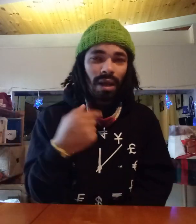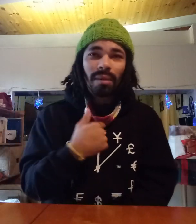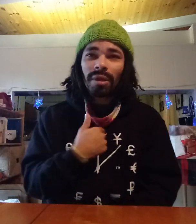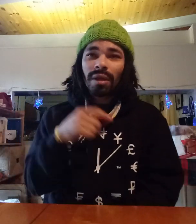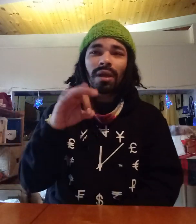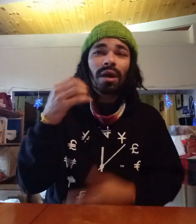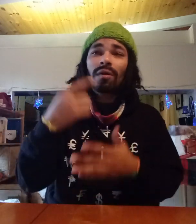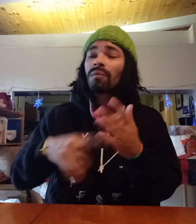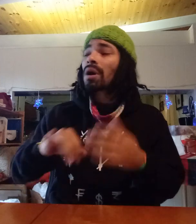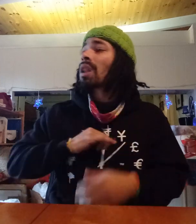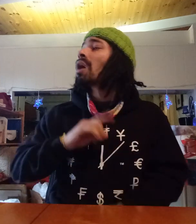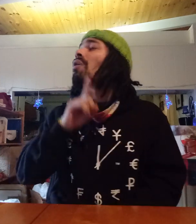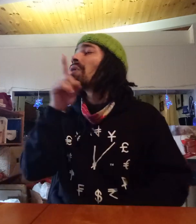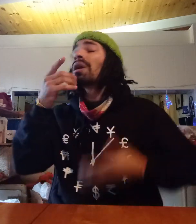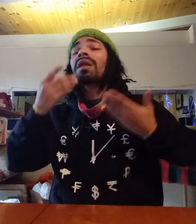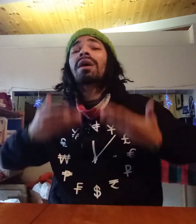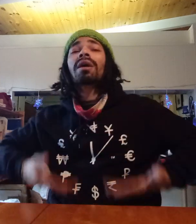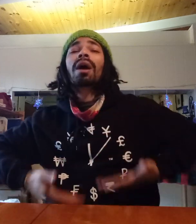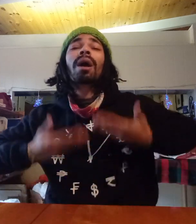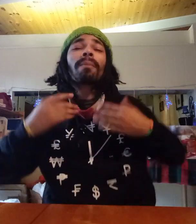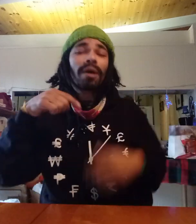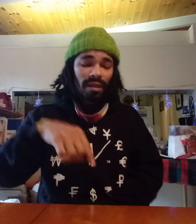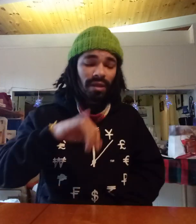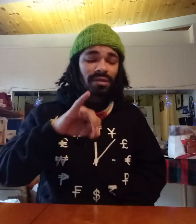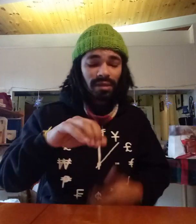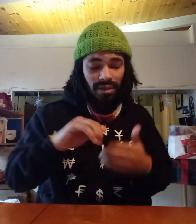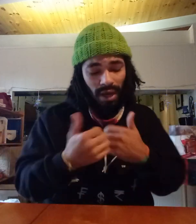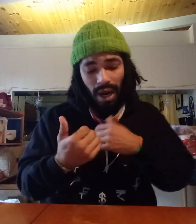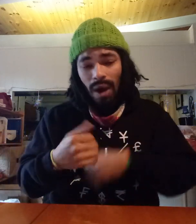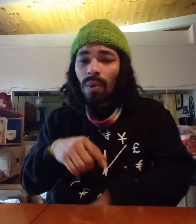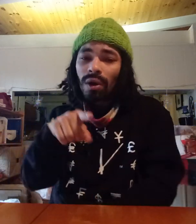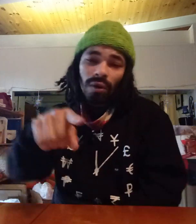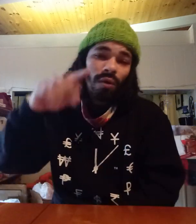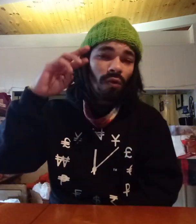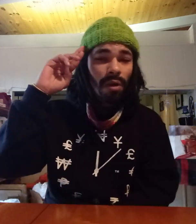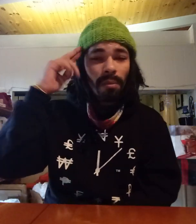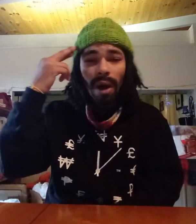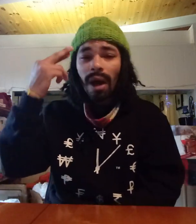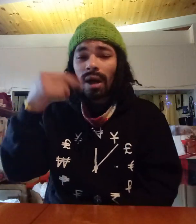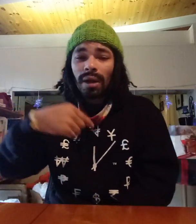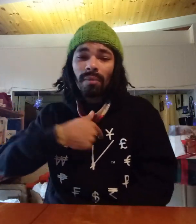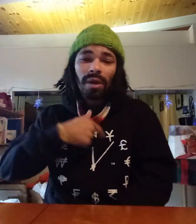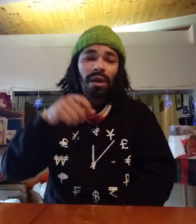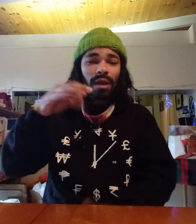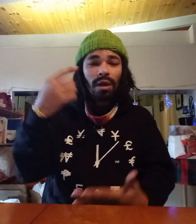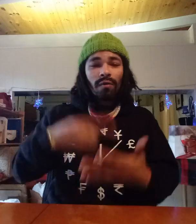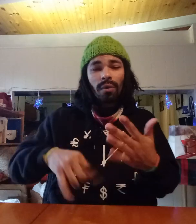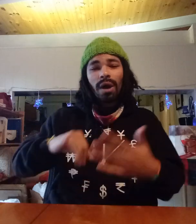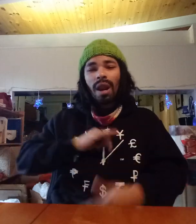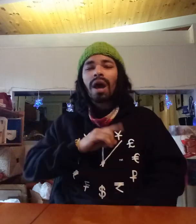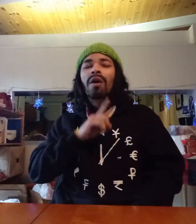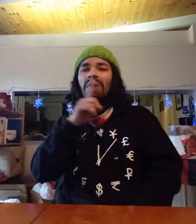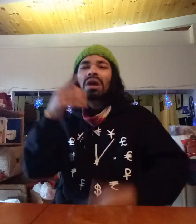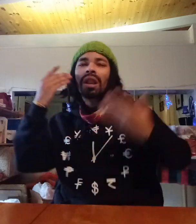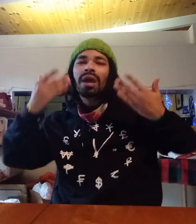me of what I really am. This is how you remind me of what I really